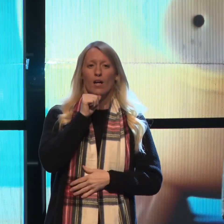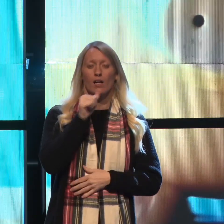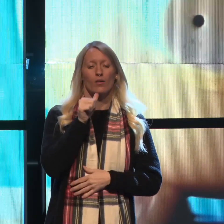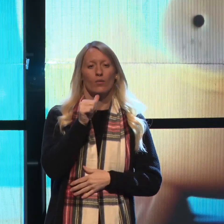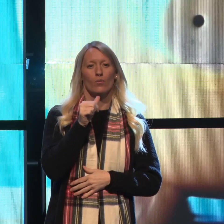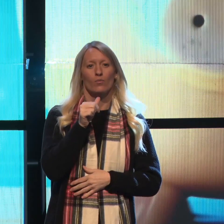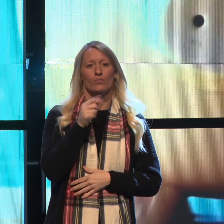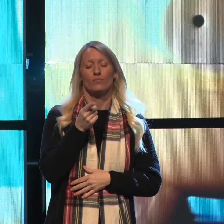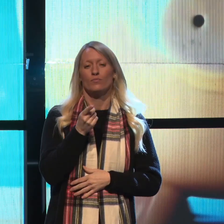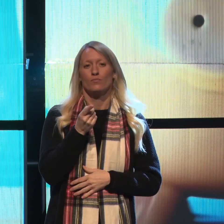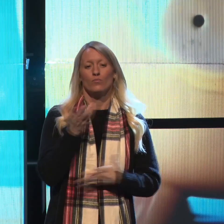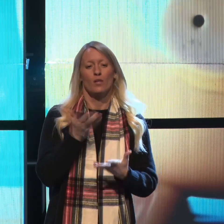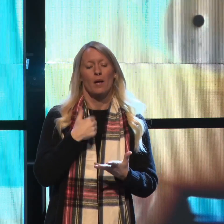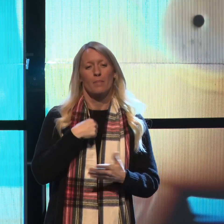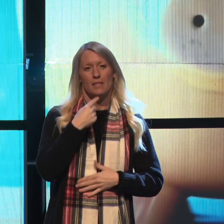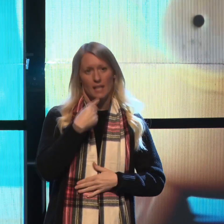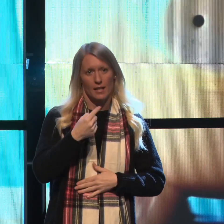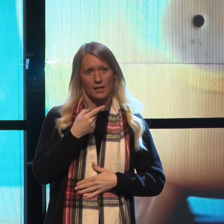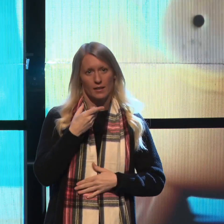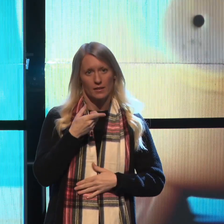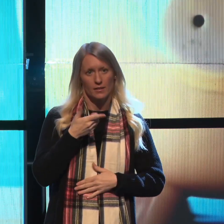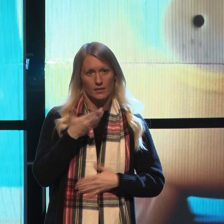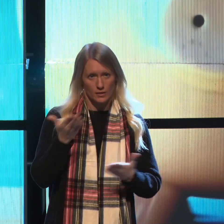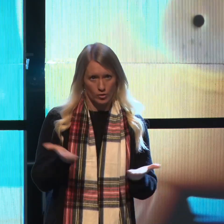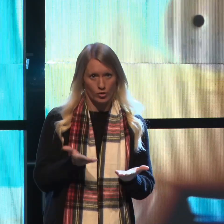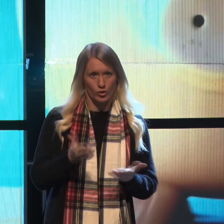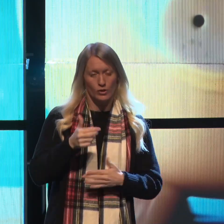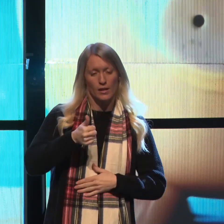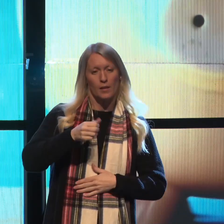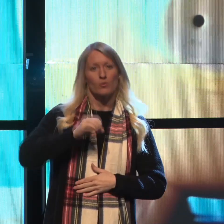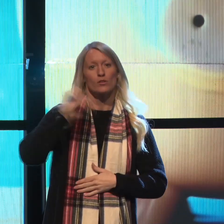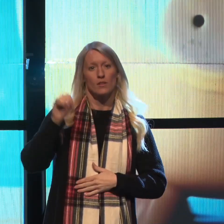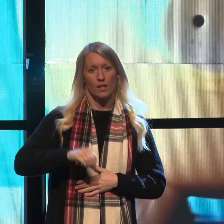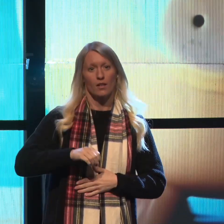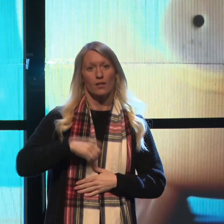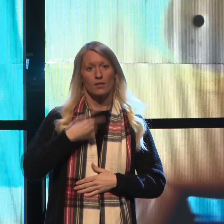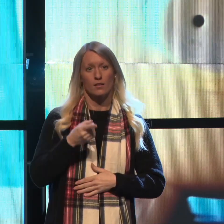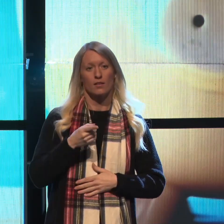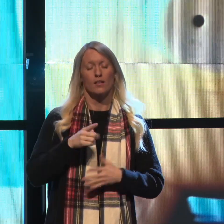aside what percentage you think you want to give as a starting point, okay?